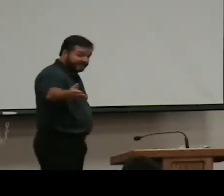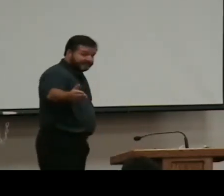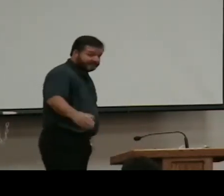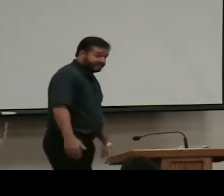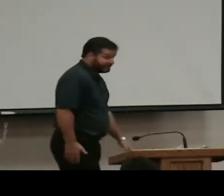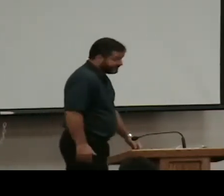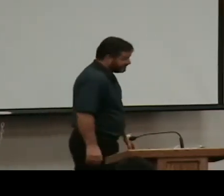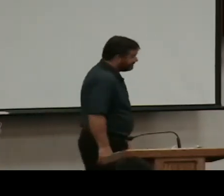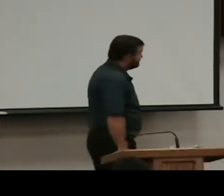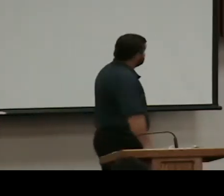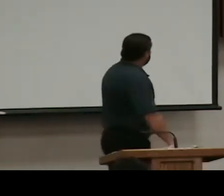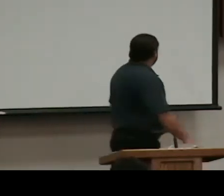Now, let's look at this.